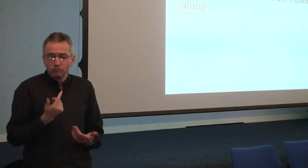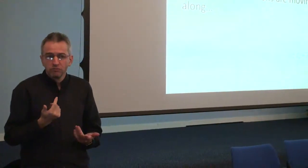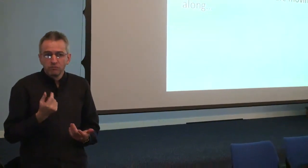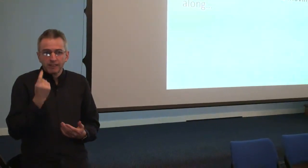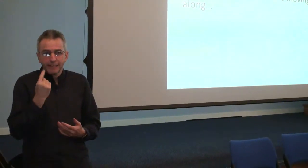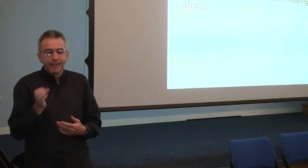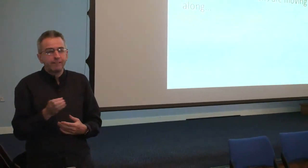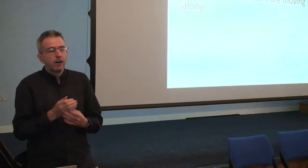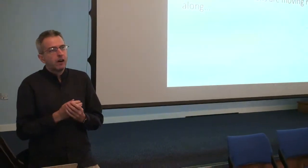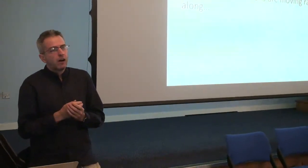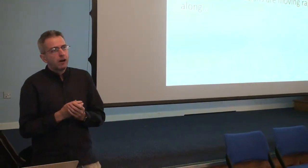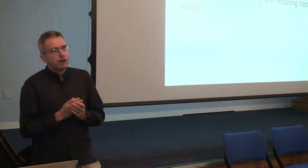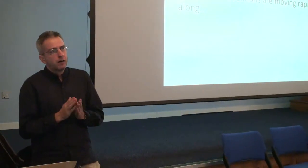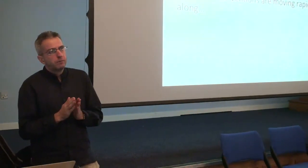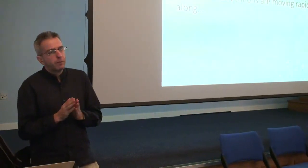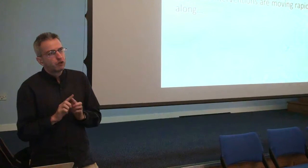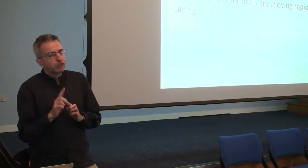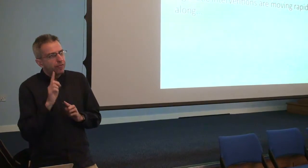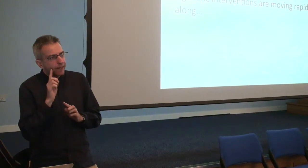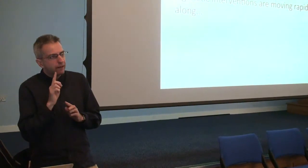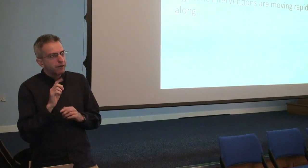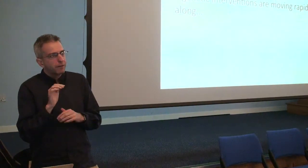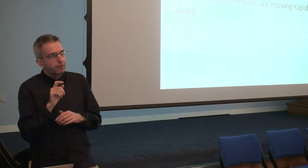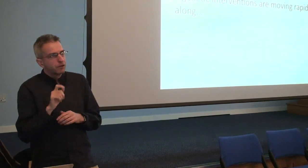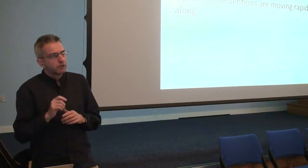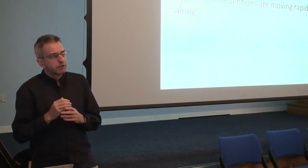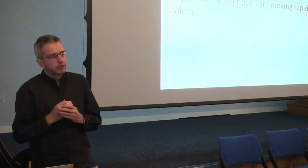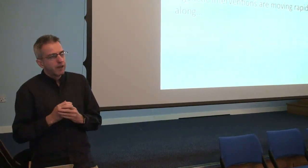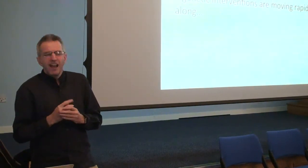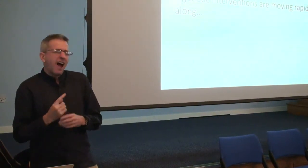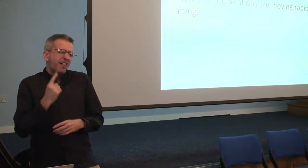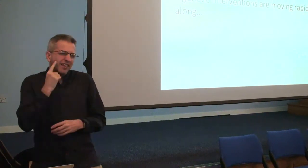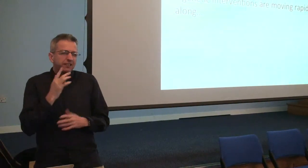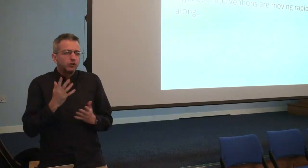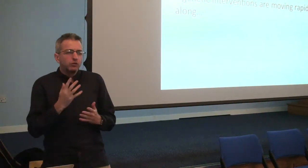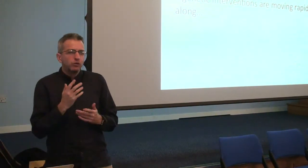Yes, you're right. I mean, that's an idea. I'm trying to think.